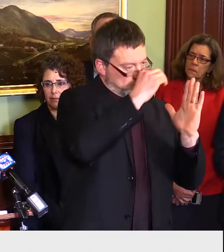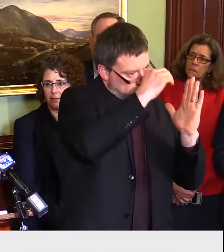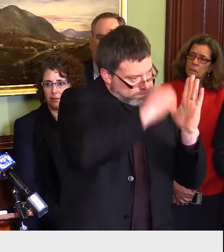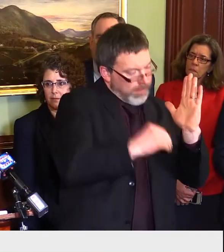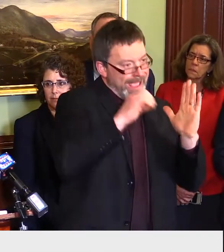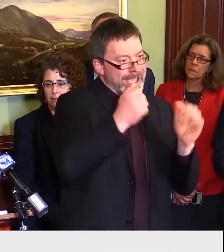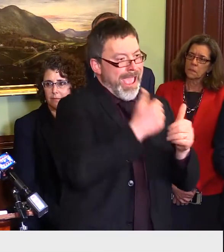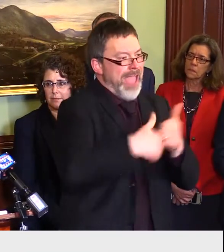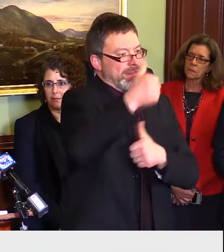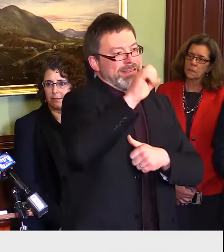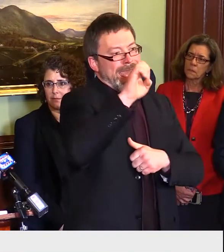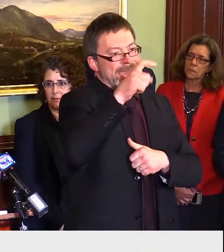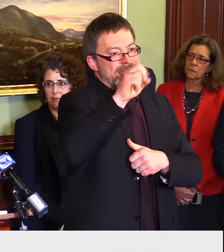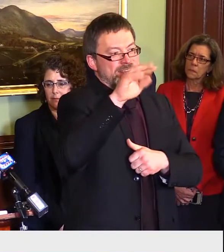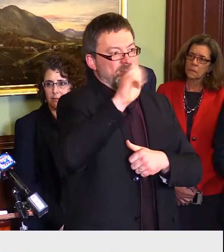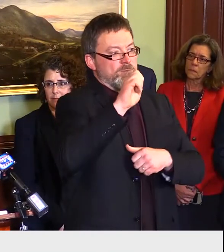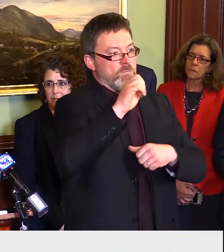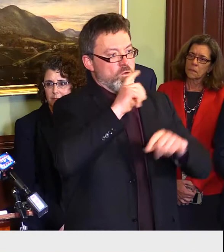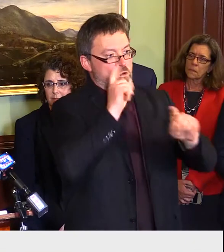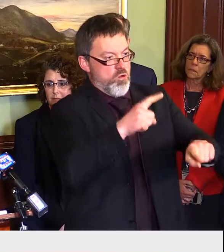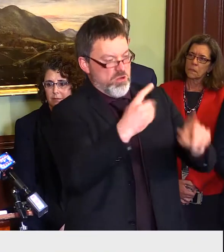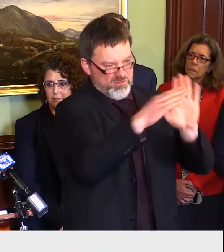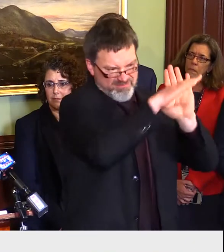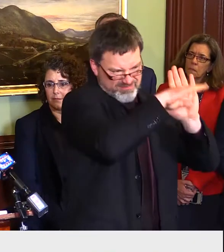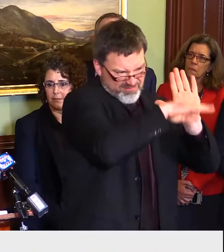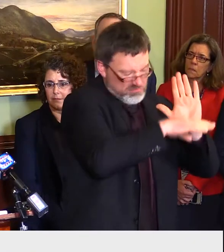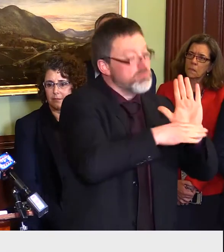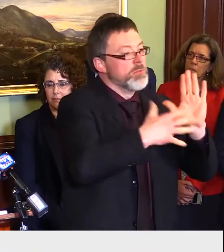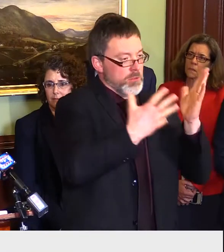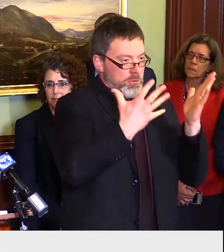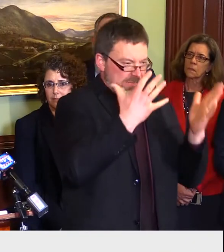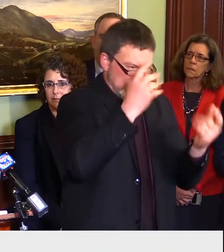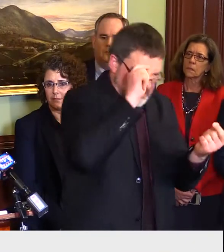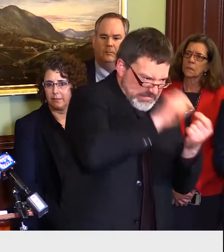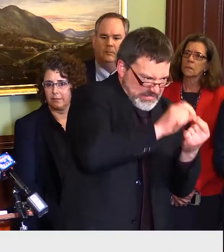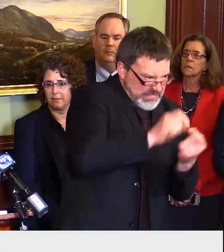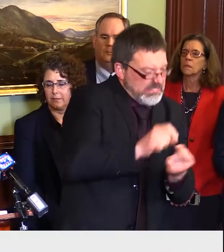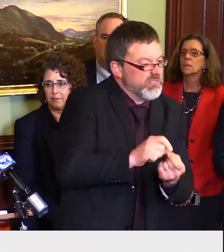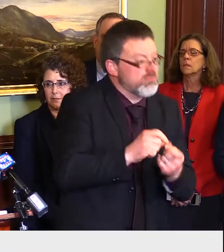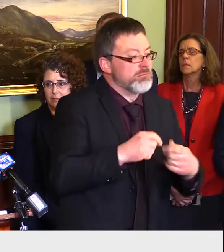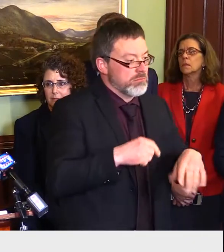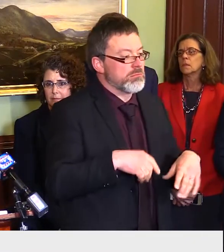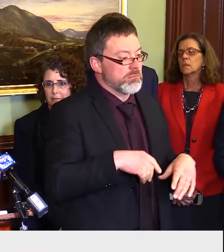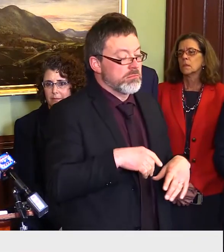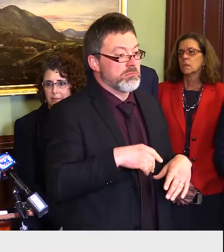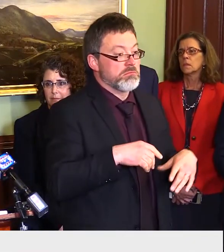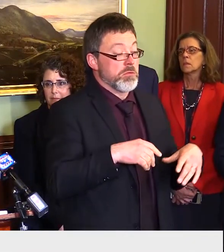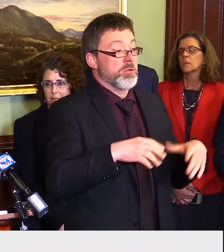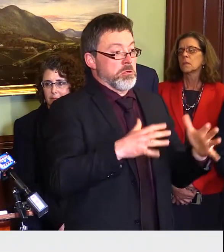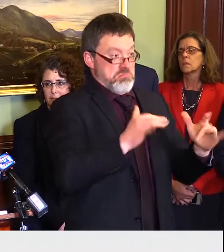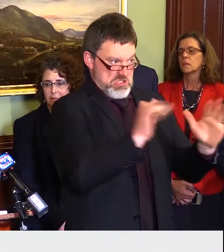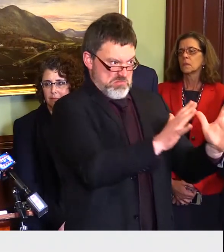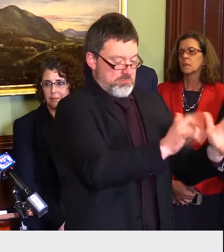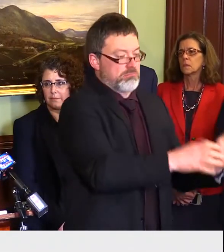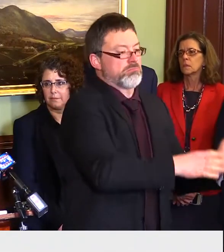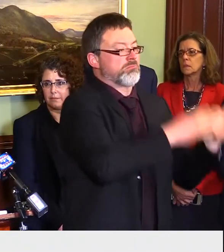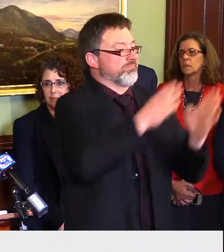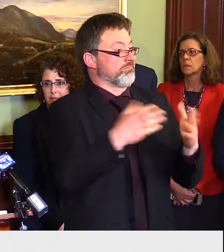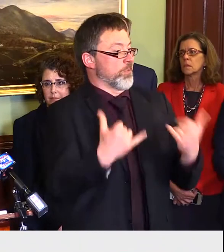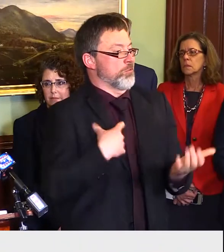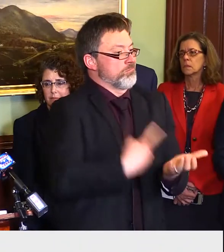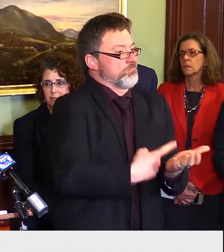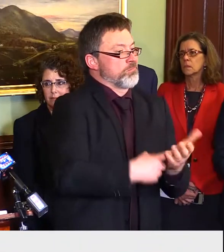our pre-K through 12 schools, in close consultation with our team, especially our healthcare